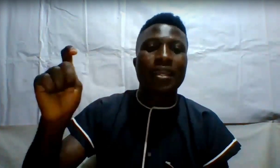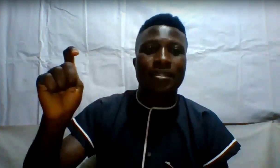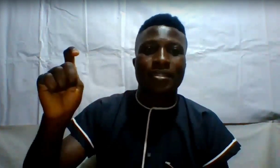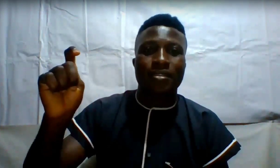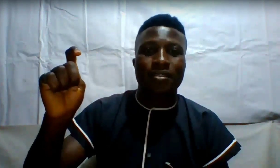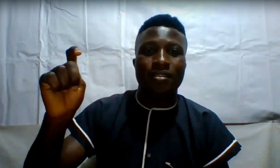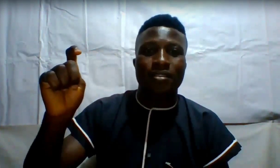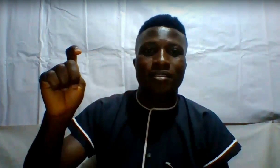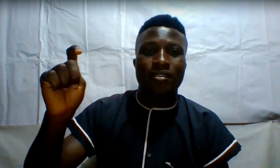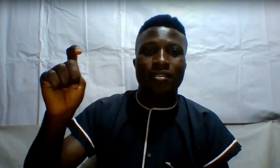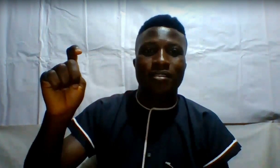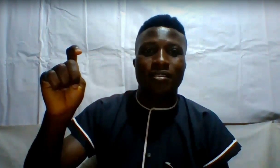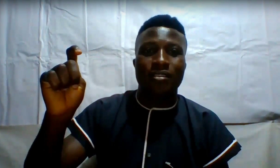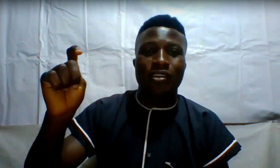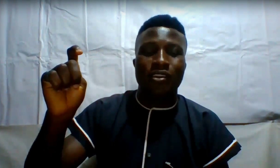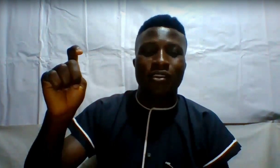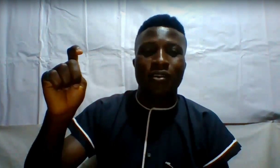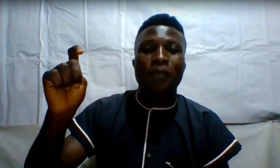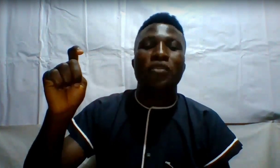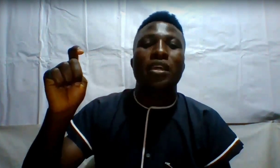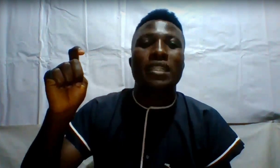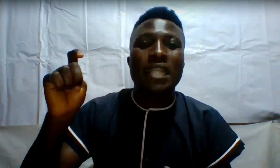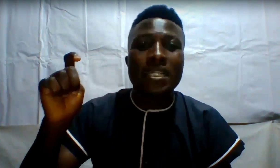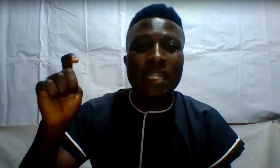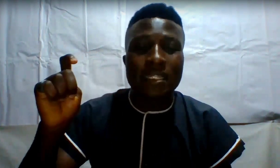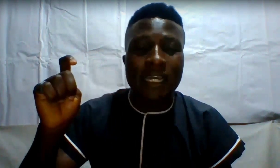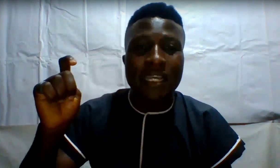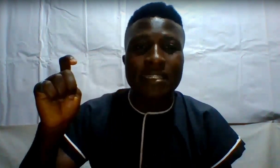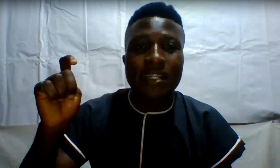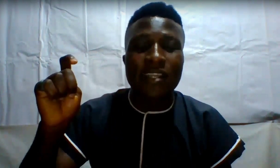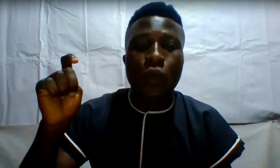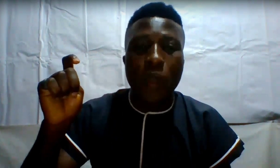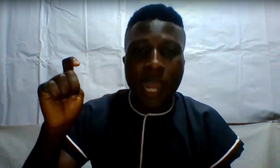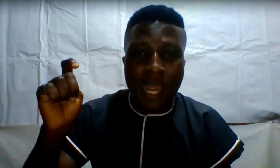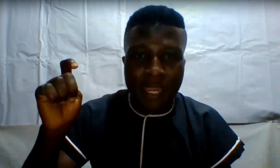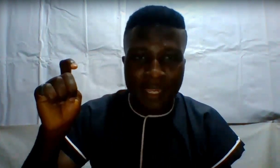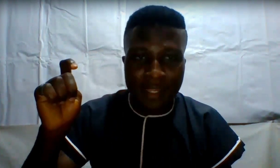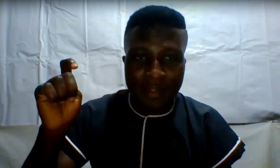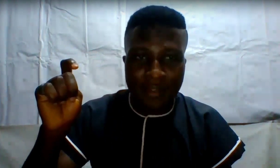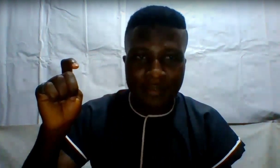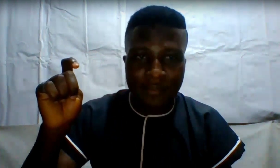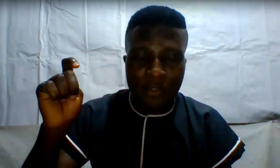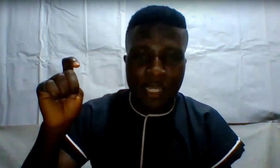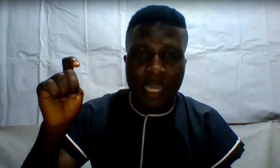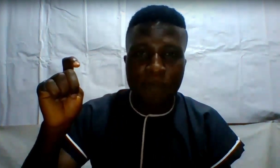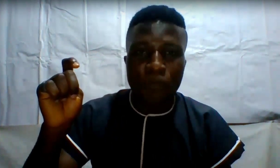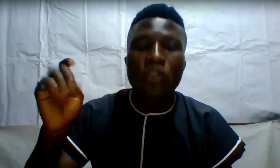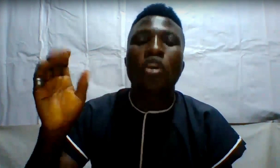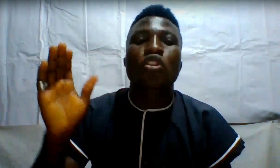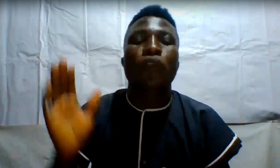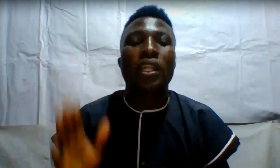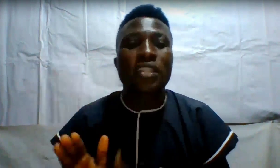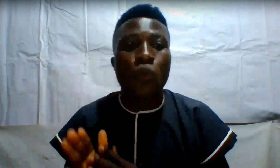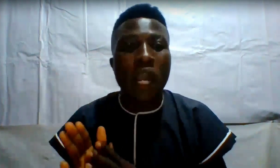The next letter is letter Y. Okay, so for letter Y, you're going to fold in